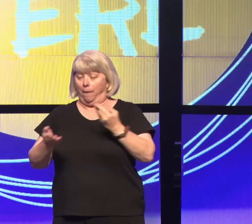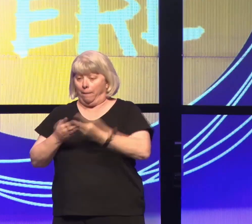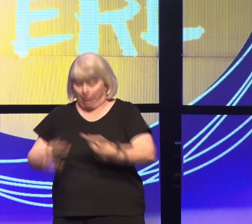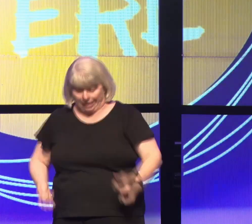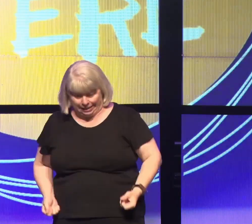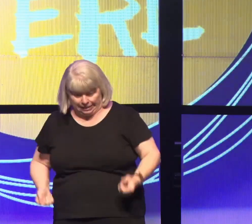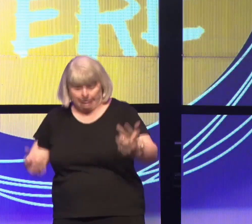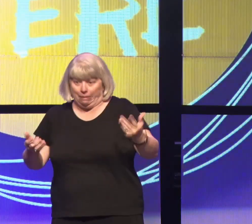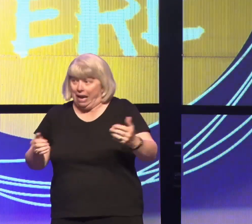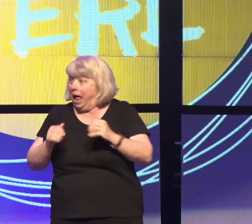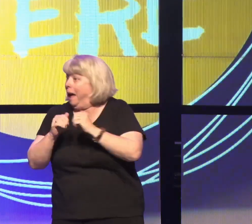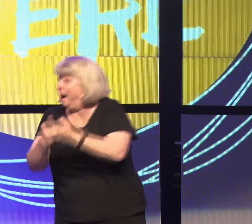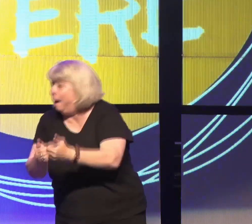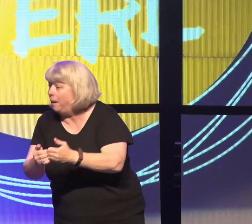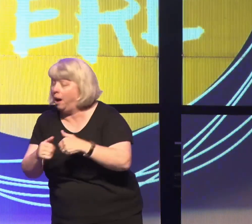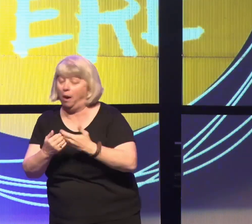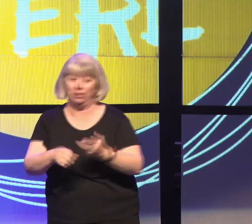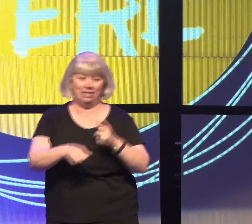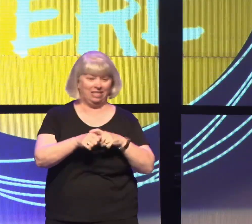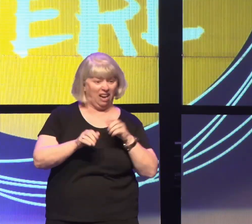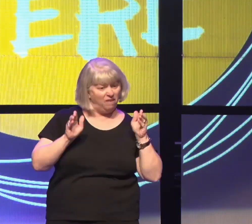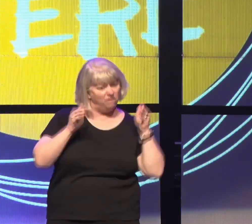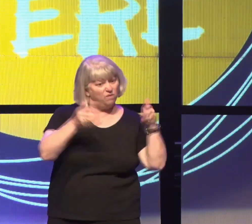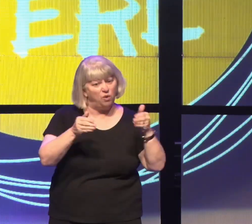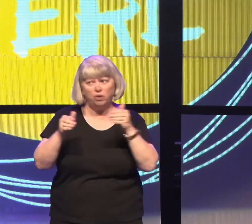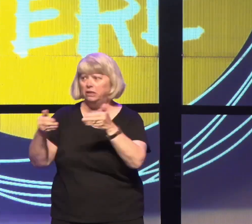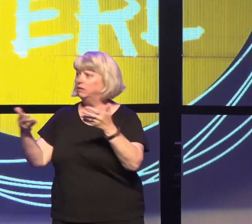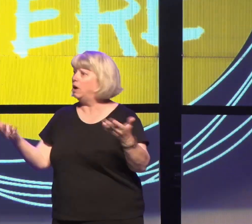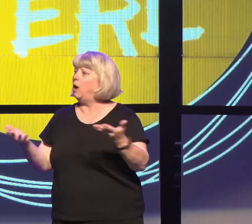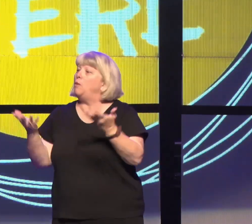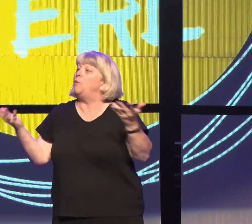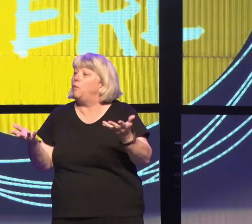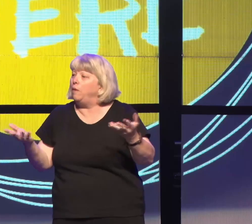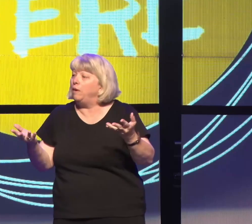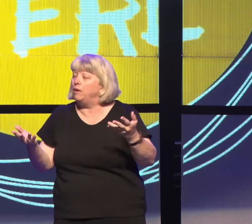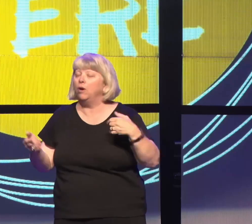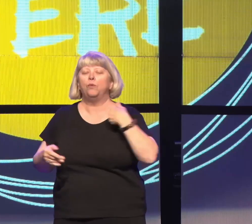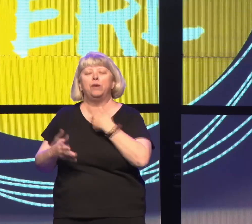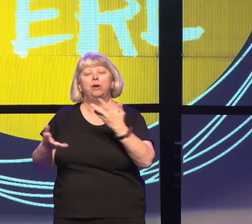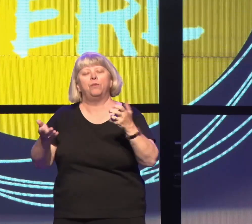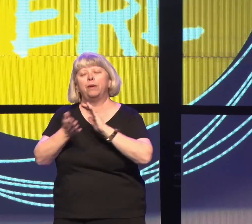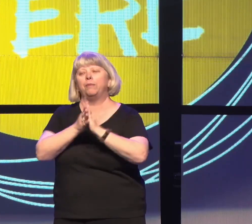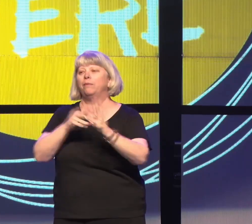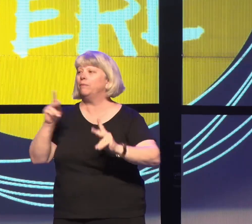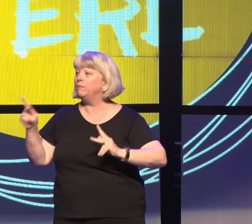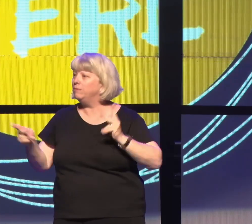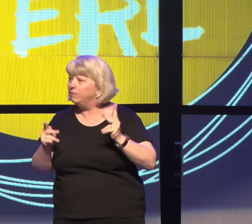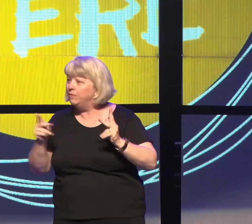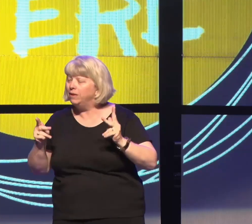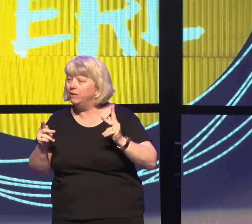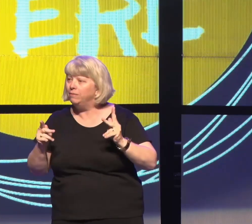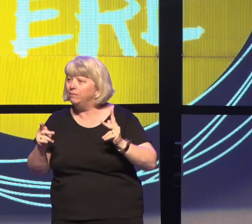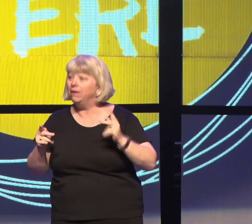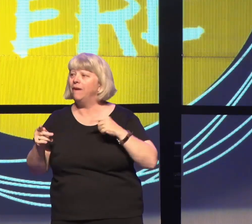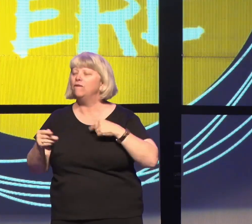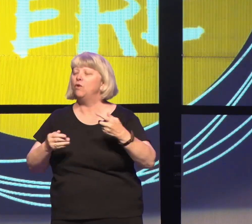the way we invest our time. We want to be the kind of people that land in Team